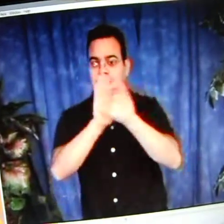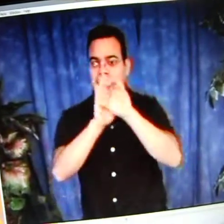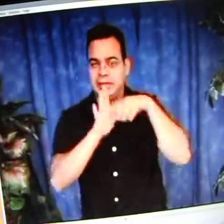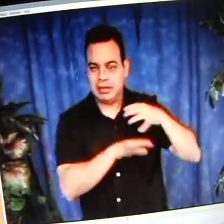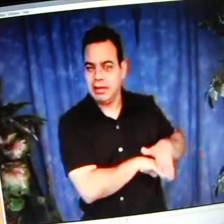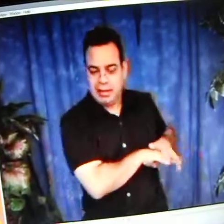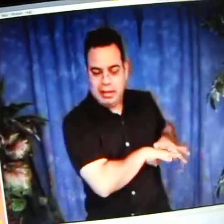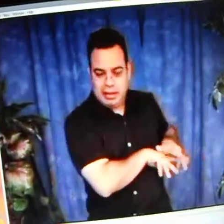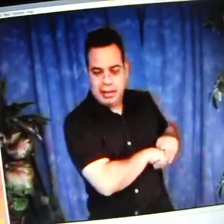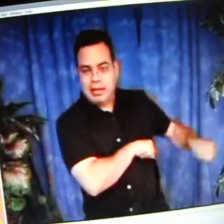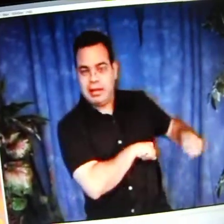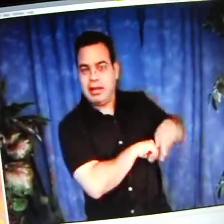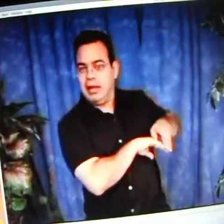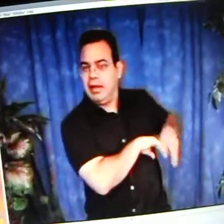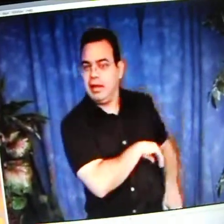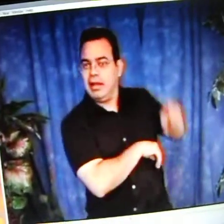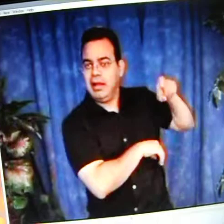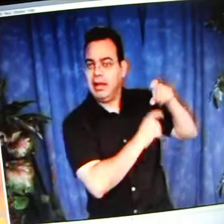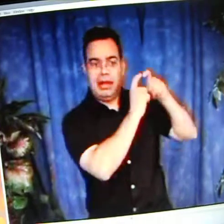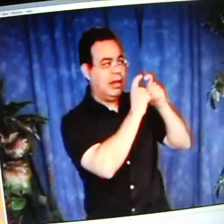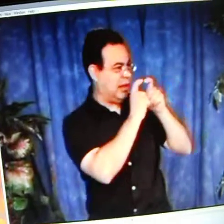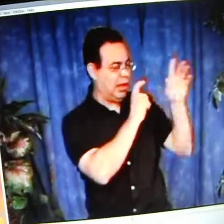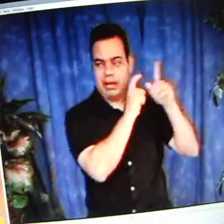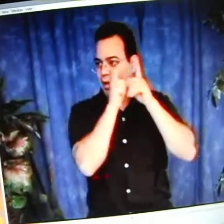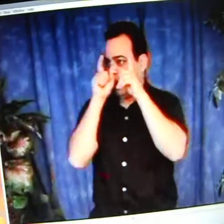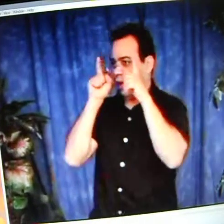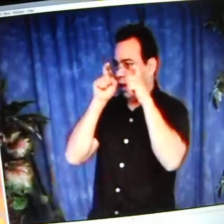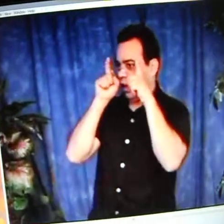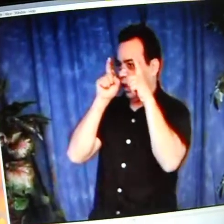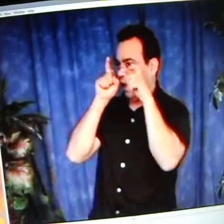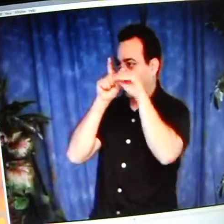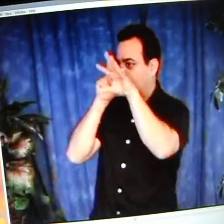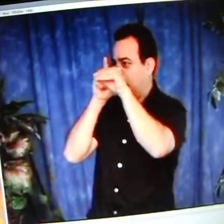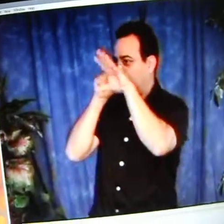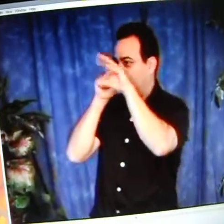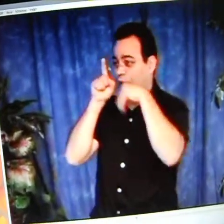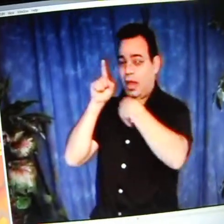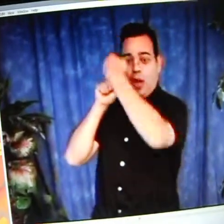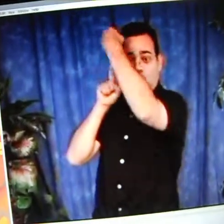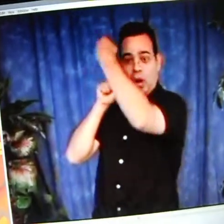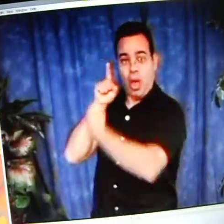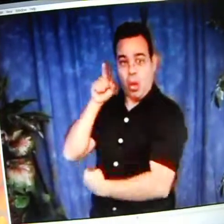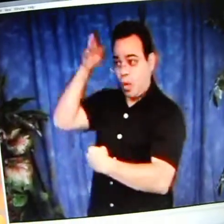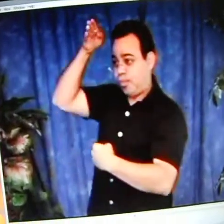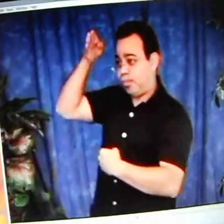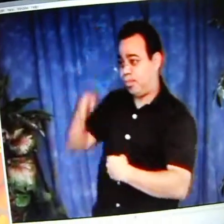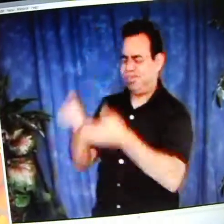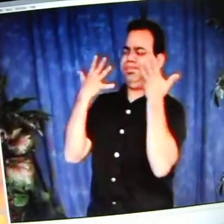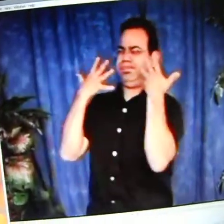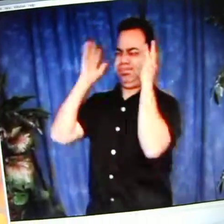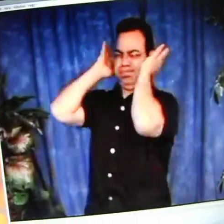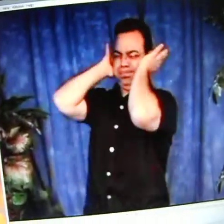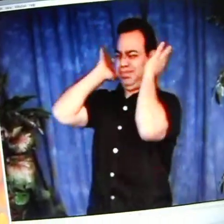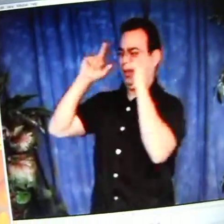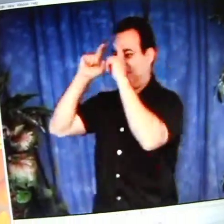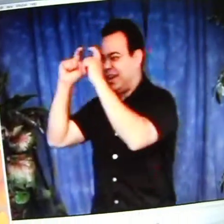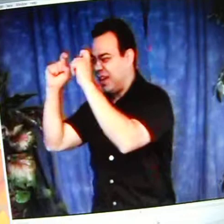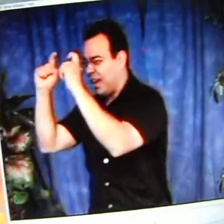And so I was like, oh my word, I need to take a picture of this. So I reached in my bag to my side and grabbed my camera. And I rolled down the window, and the wind's blowing